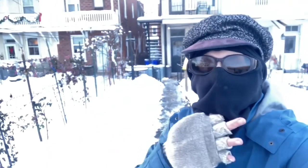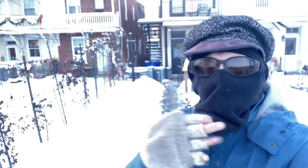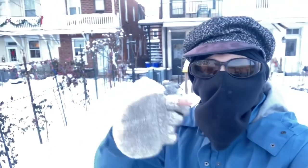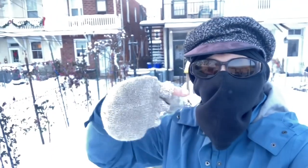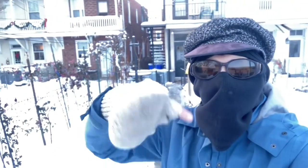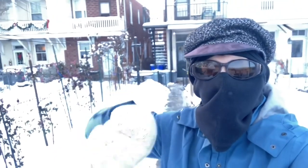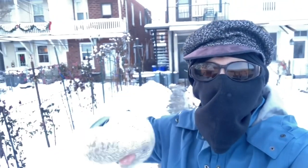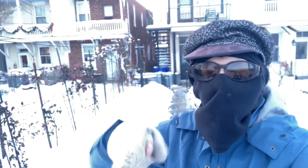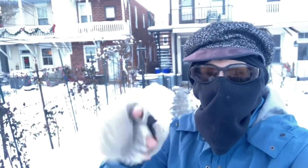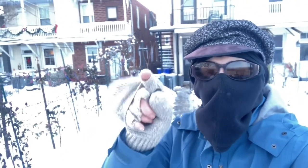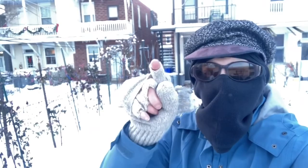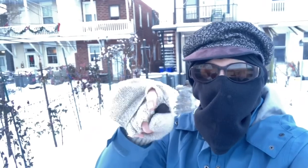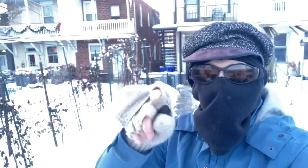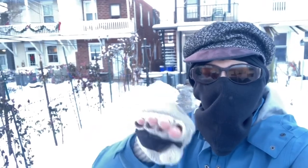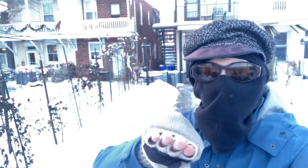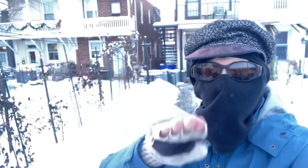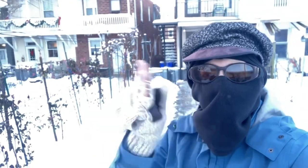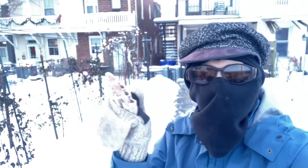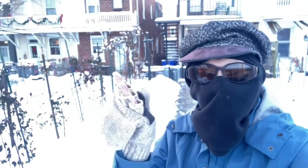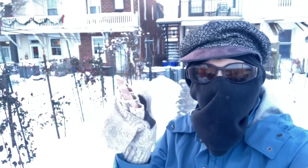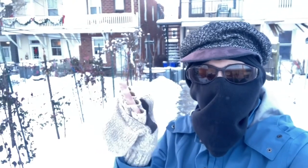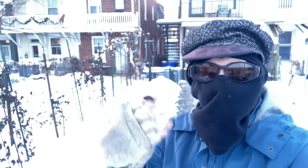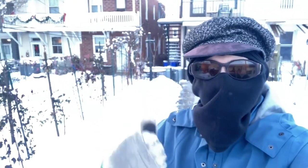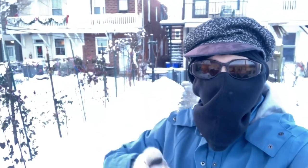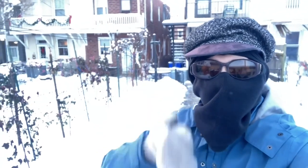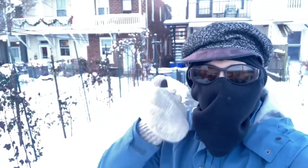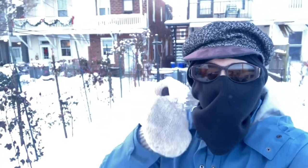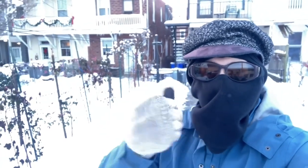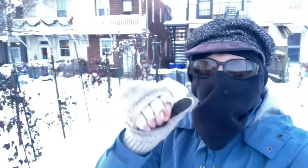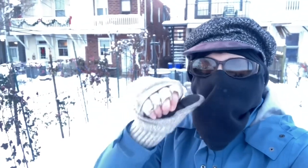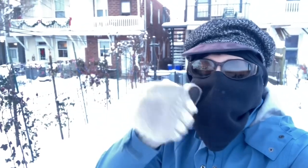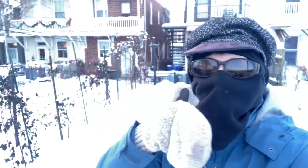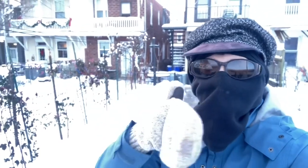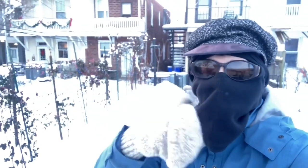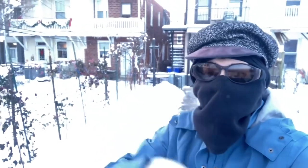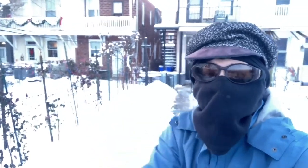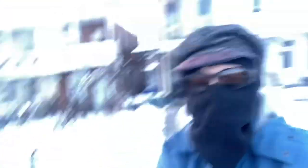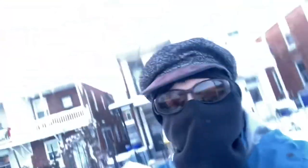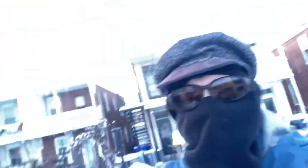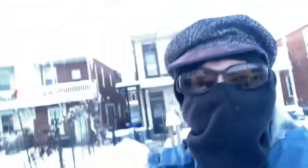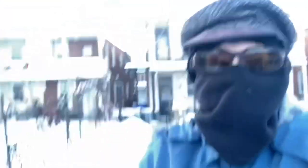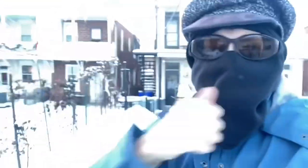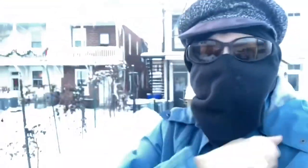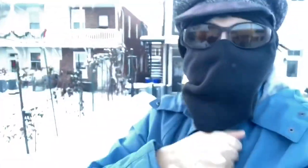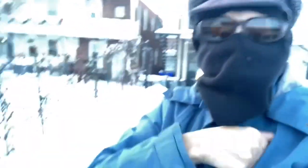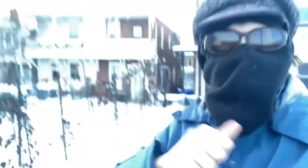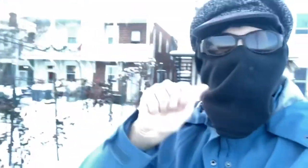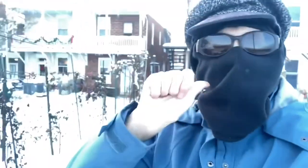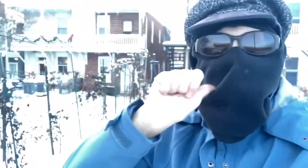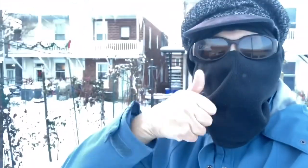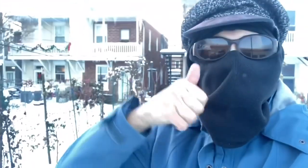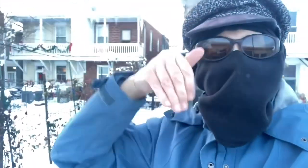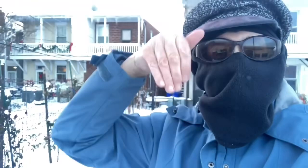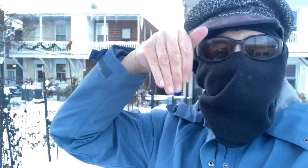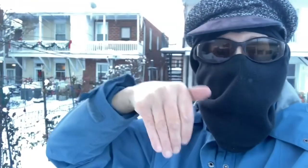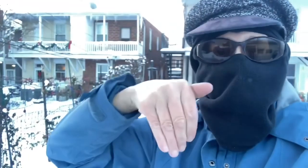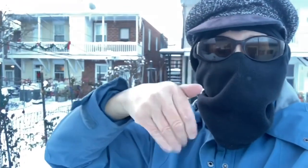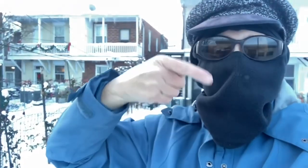And I'm curious, next week when I uncover them, hang on, let me take these mittens off. So tomorrow night